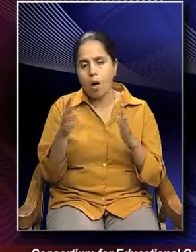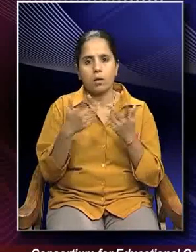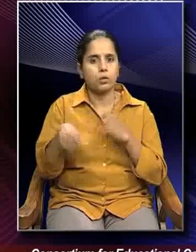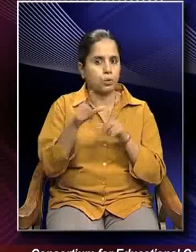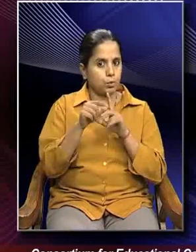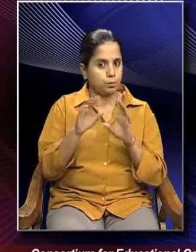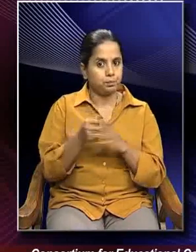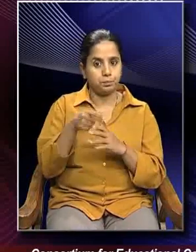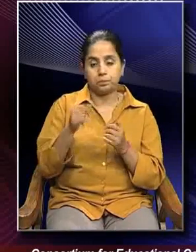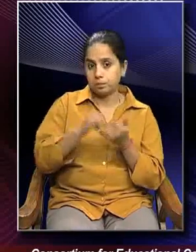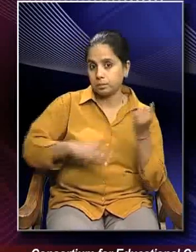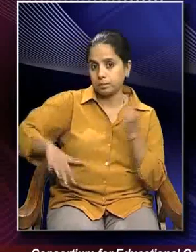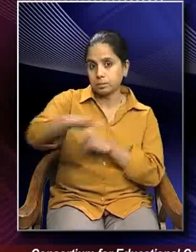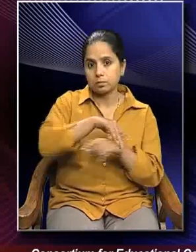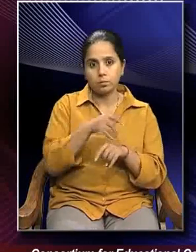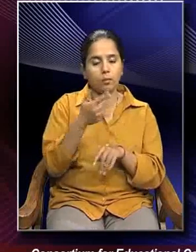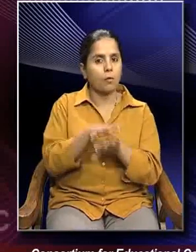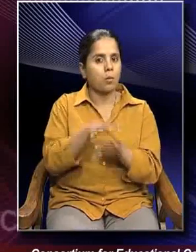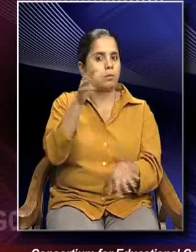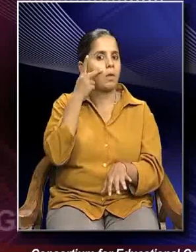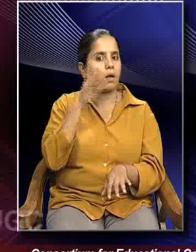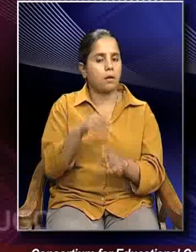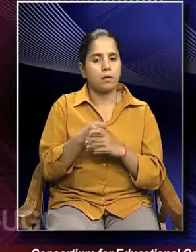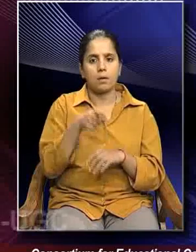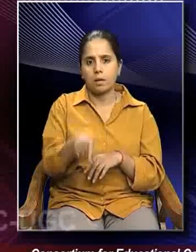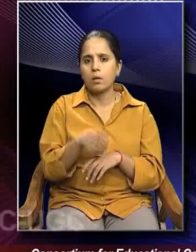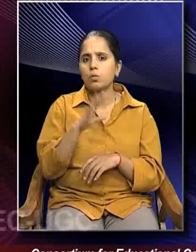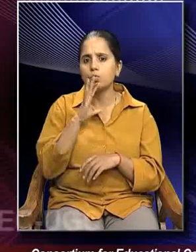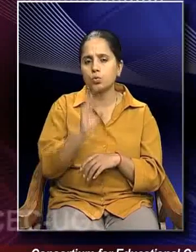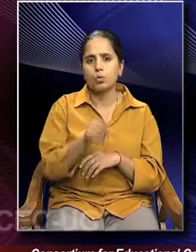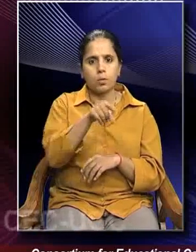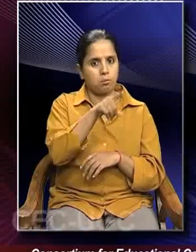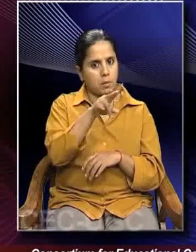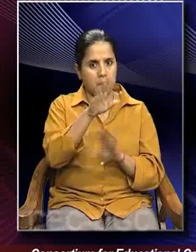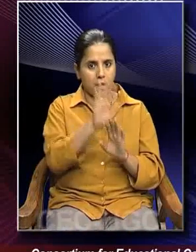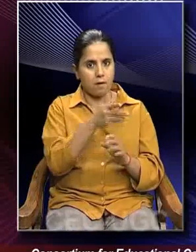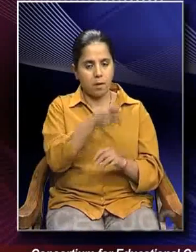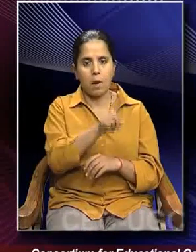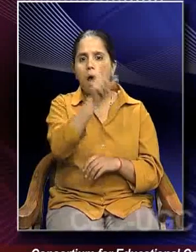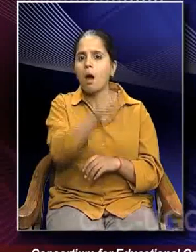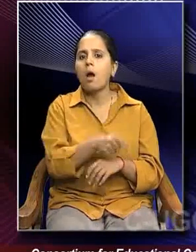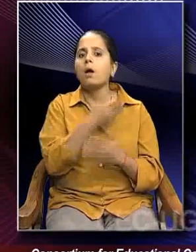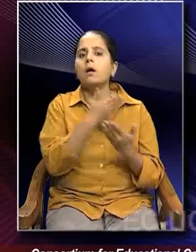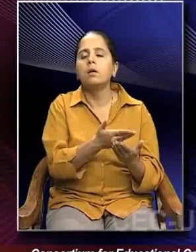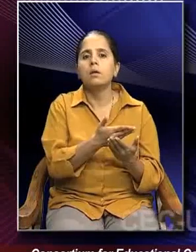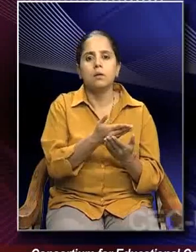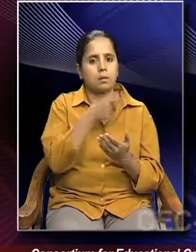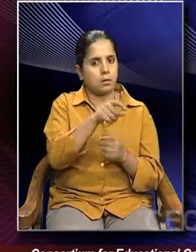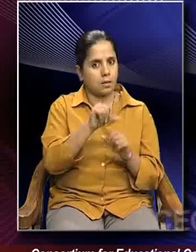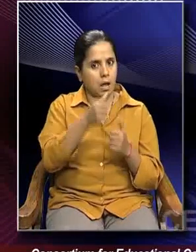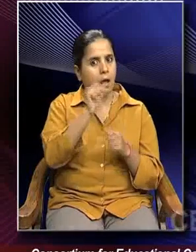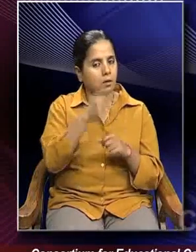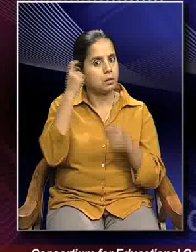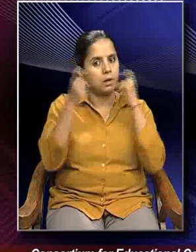The society is abstract. So what actually is meaningful is individual. They are able to